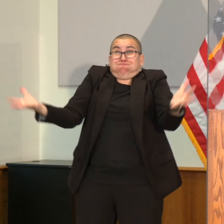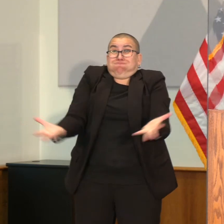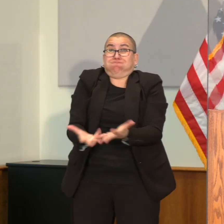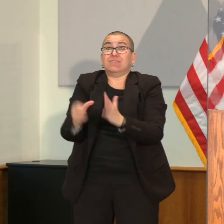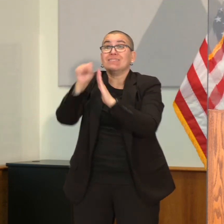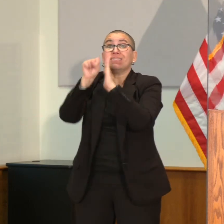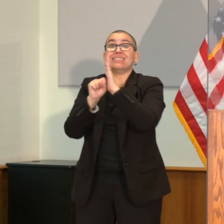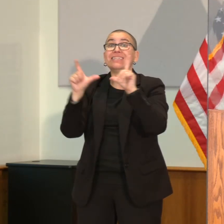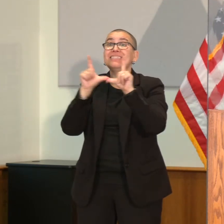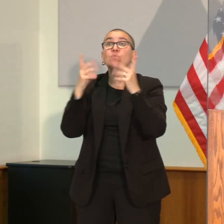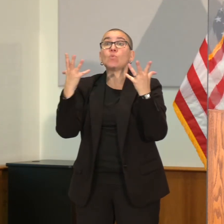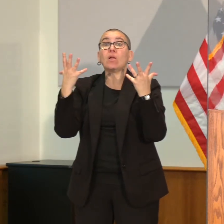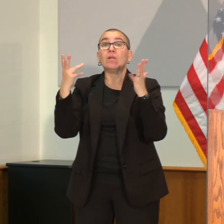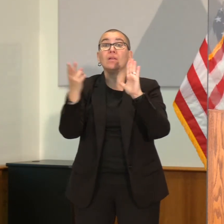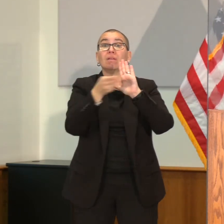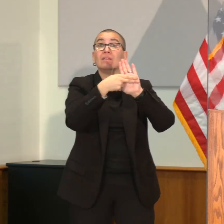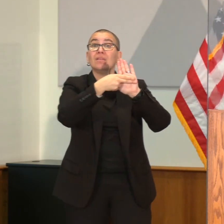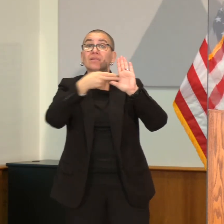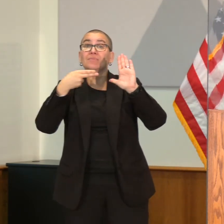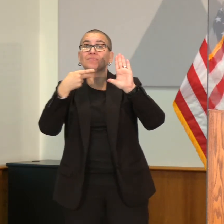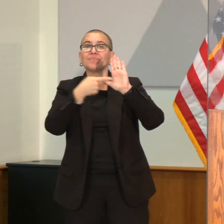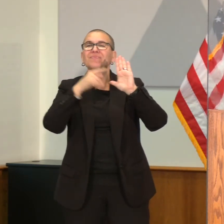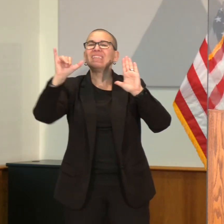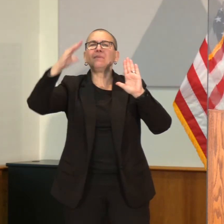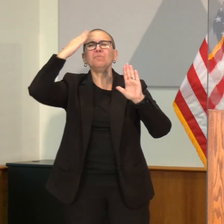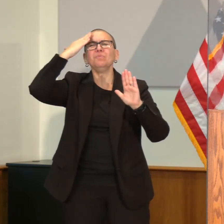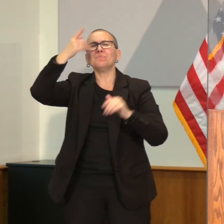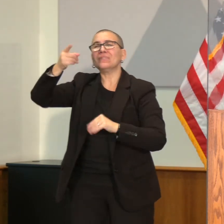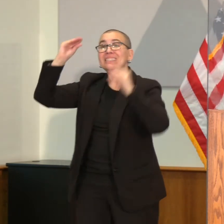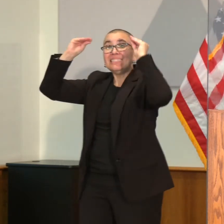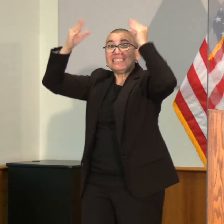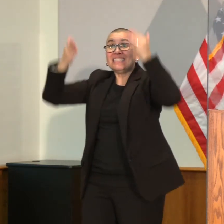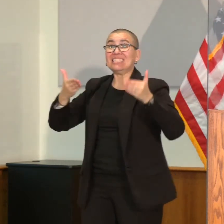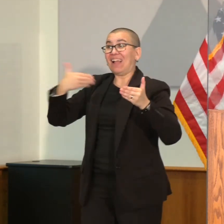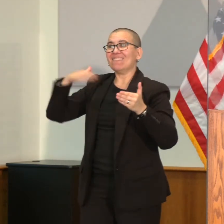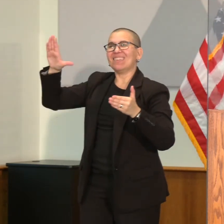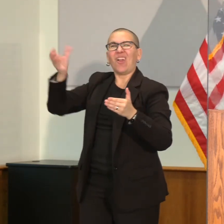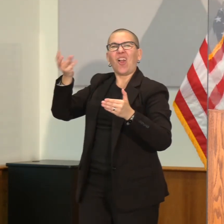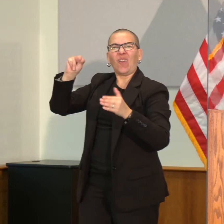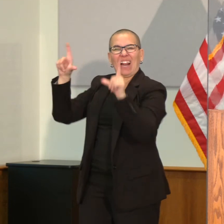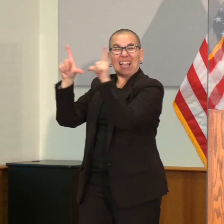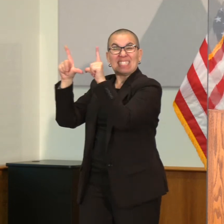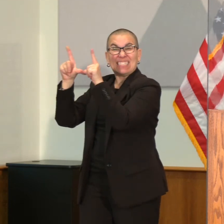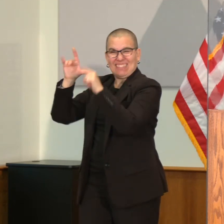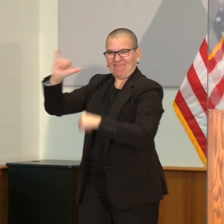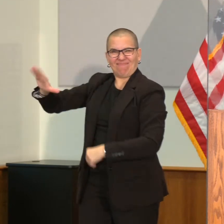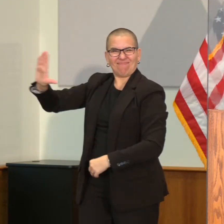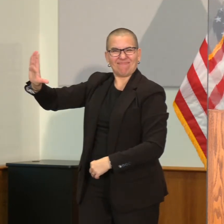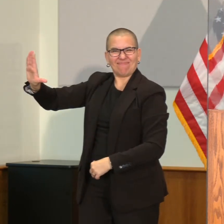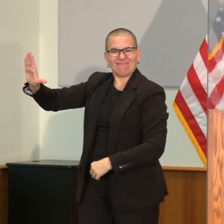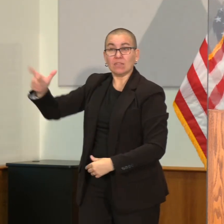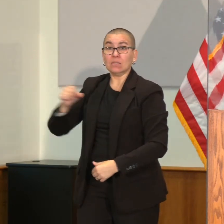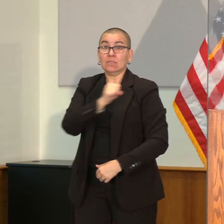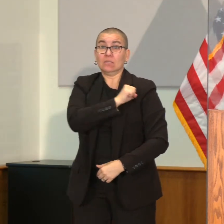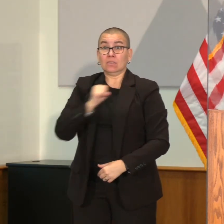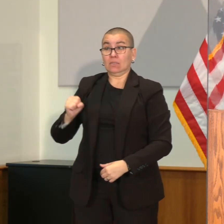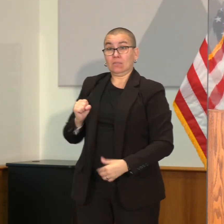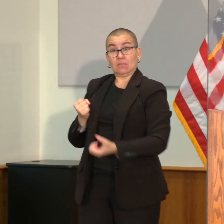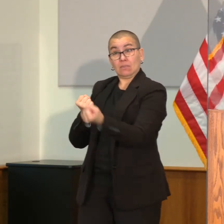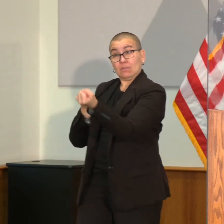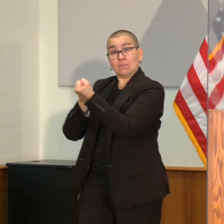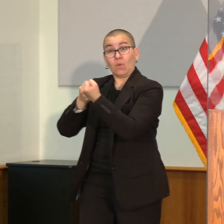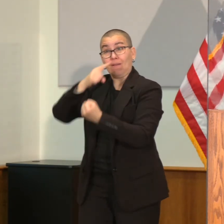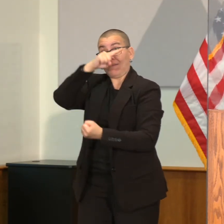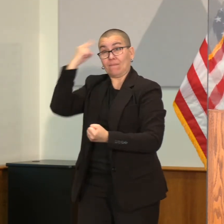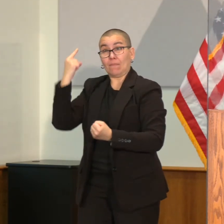something, like it does for our teachers. In short, if the Senate thinks Black Lives Matter, like they say, this negotiation shouldn't